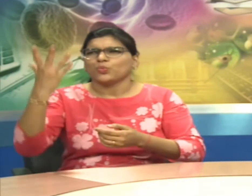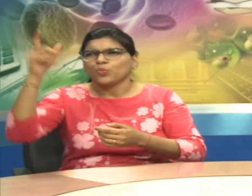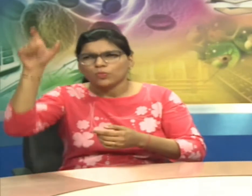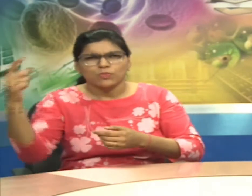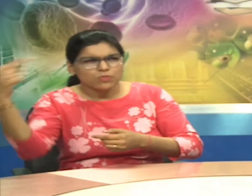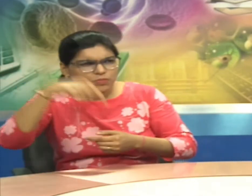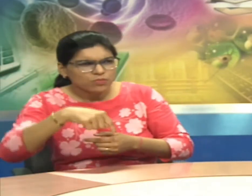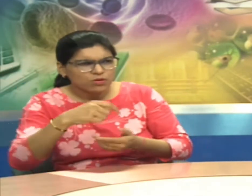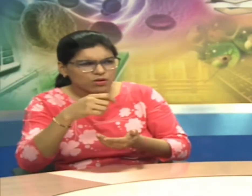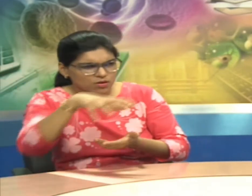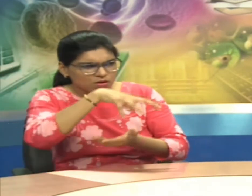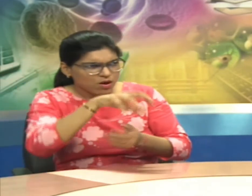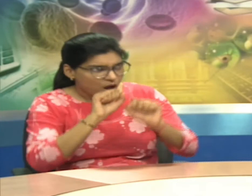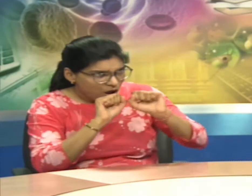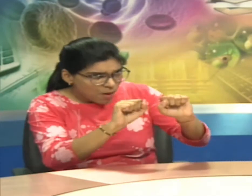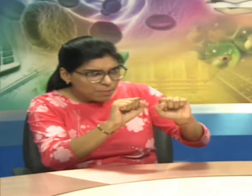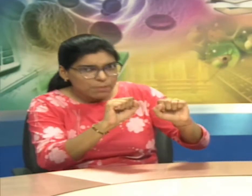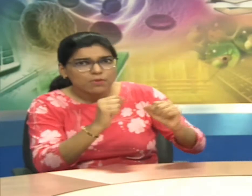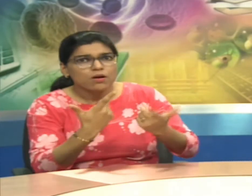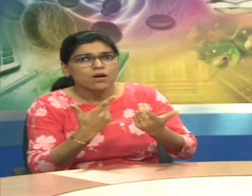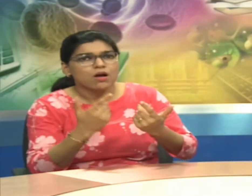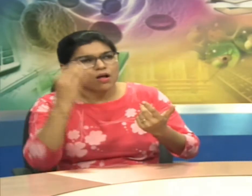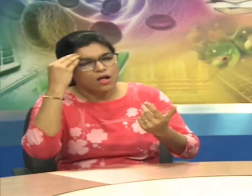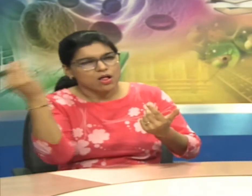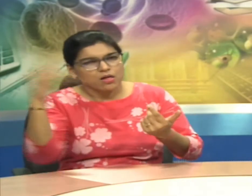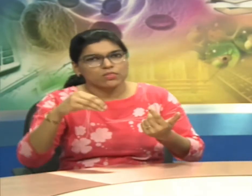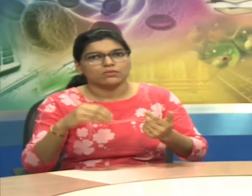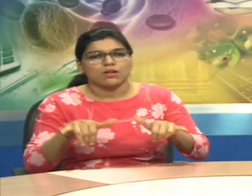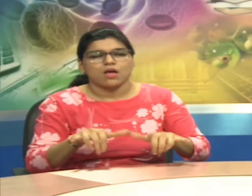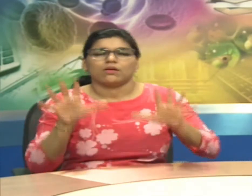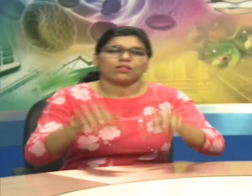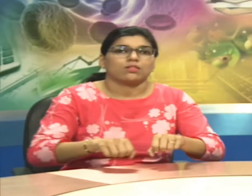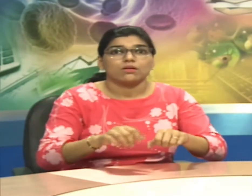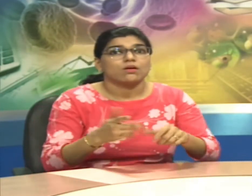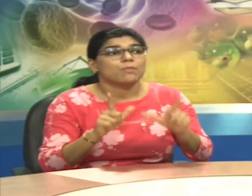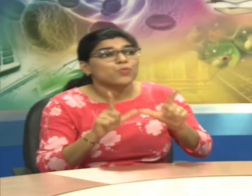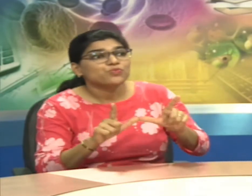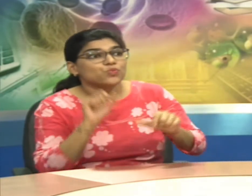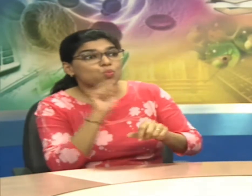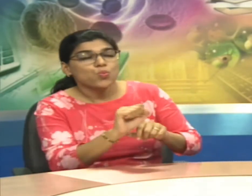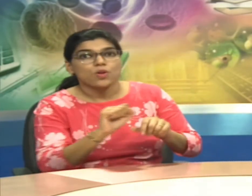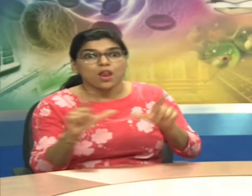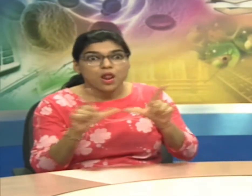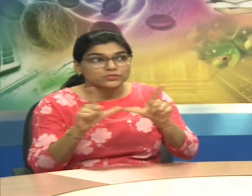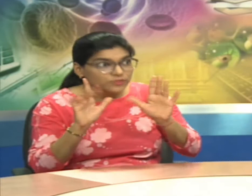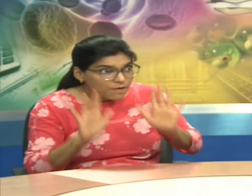For example, for some things we need license. License is a